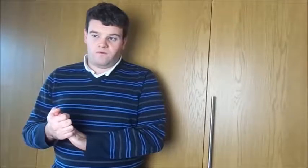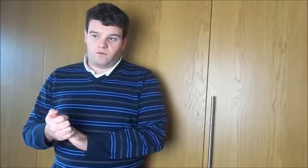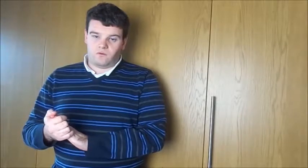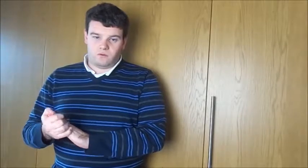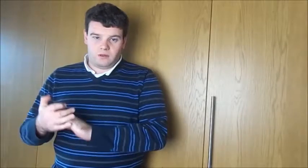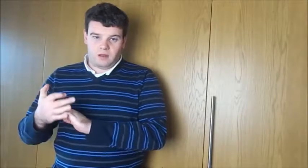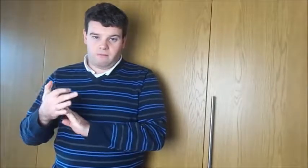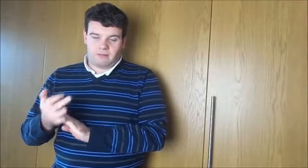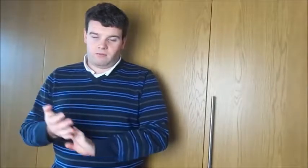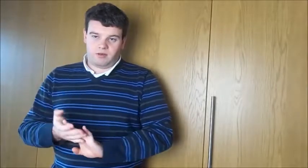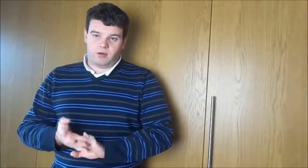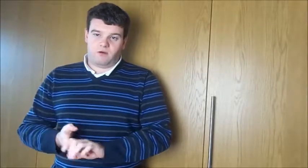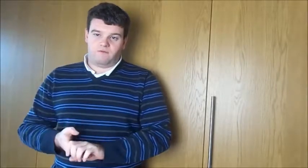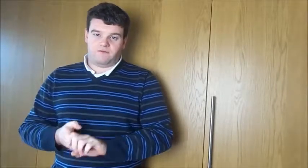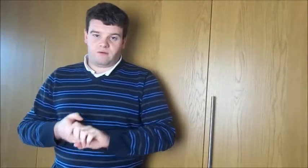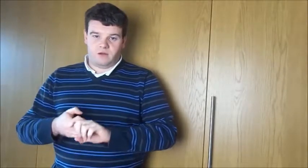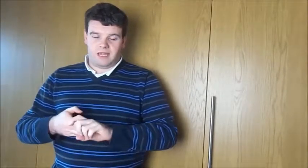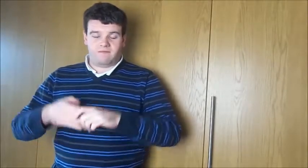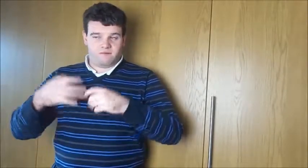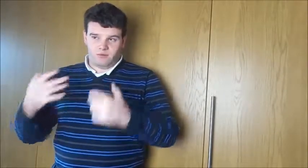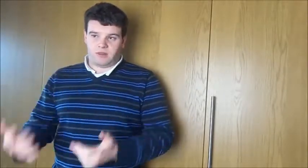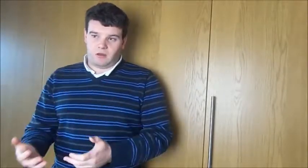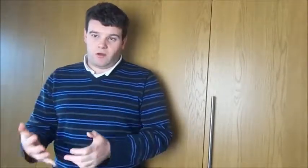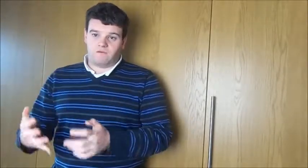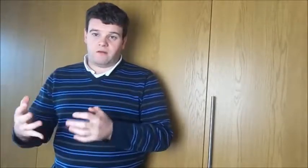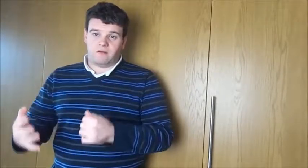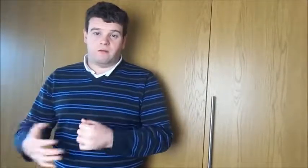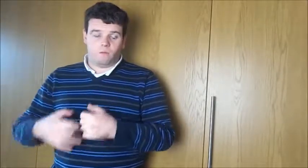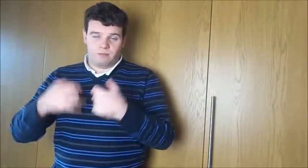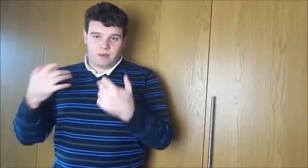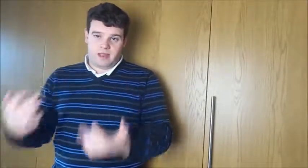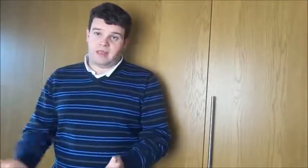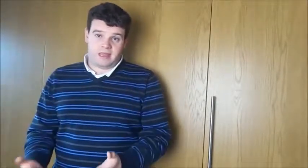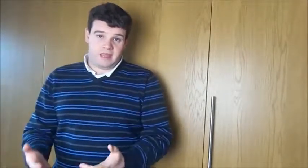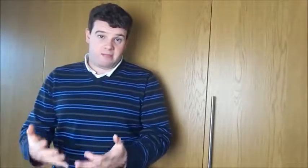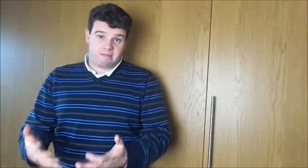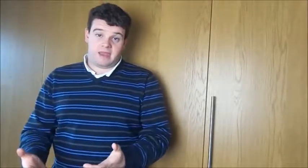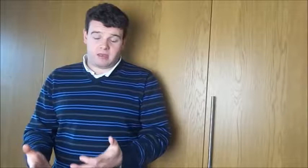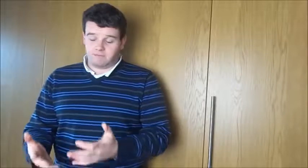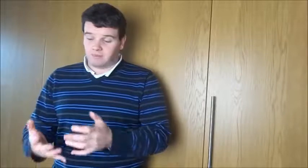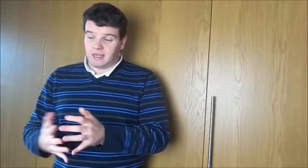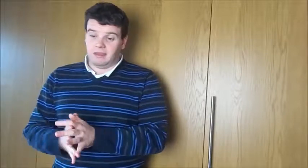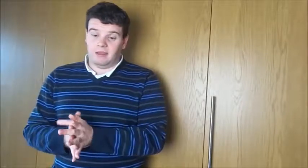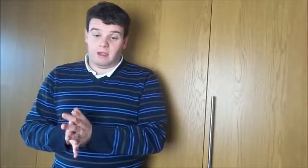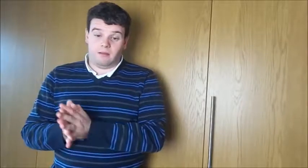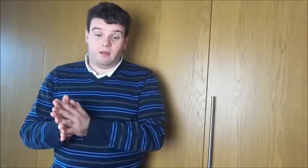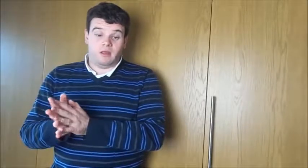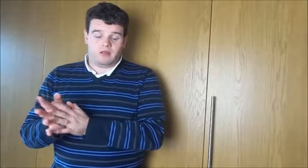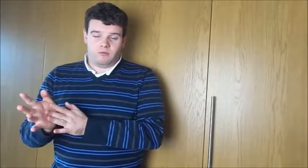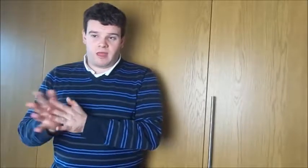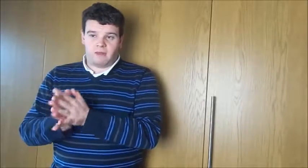awful amount of influence over women that he met. He was able